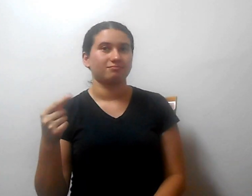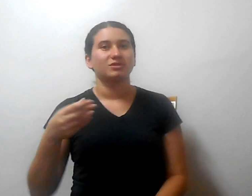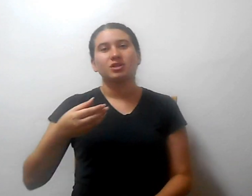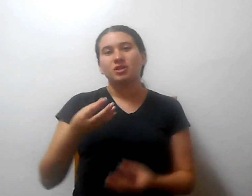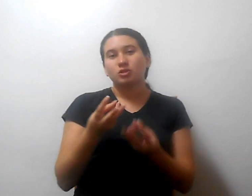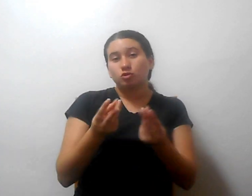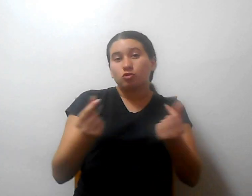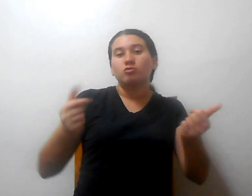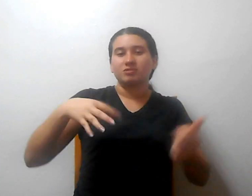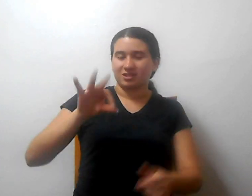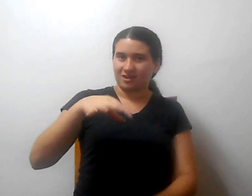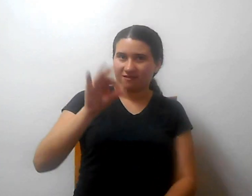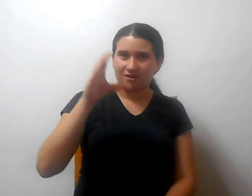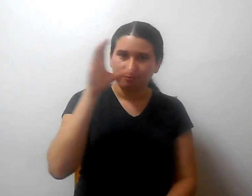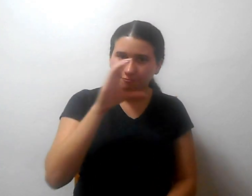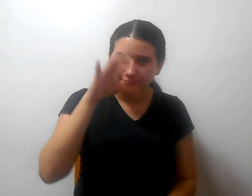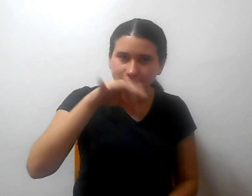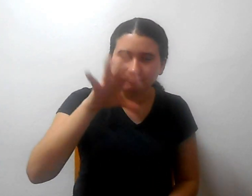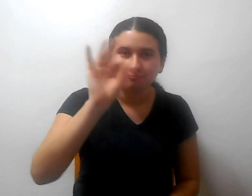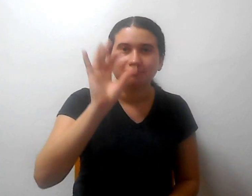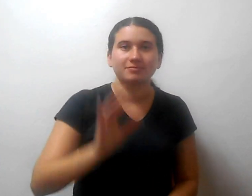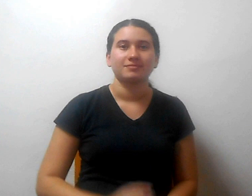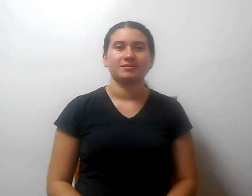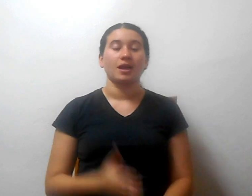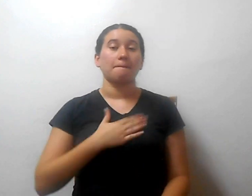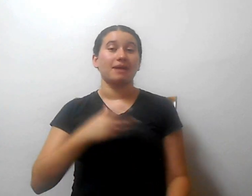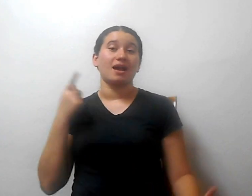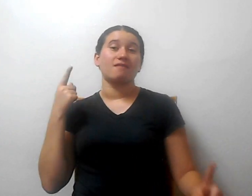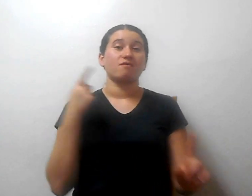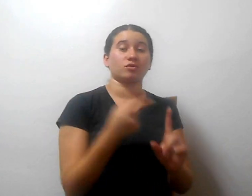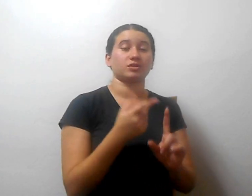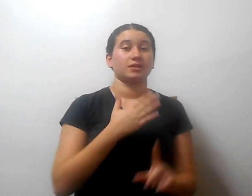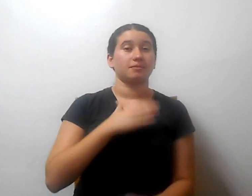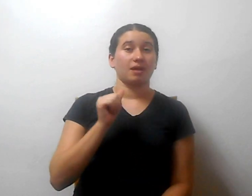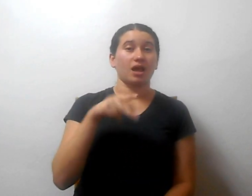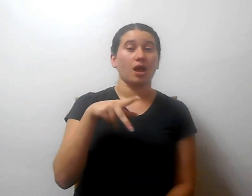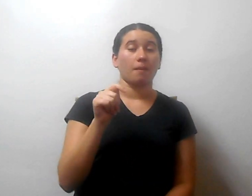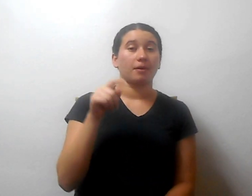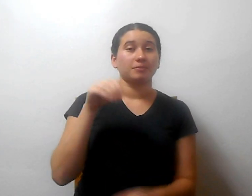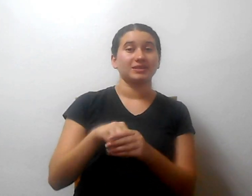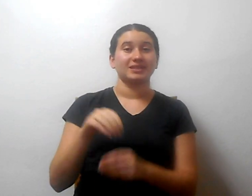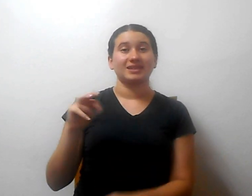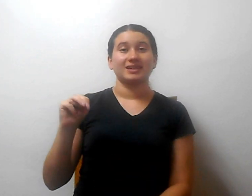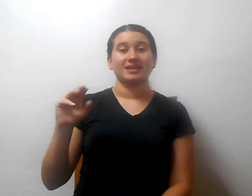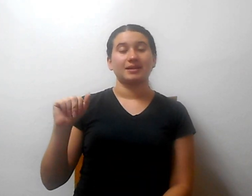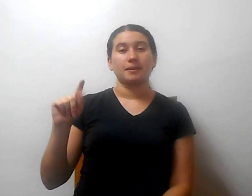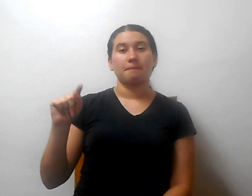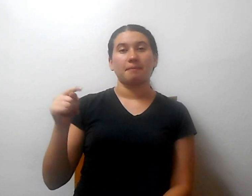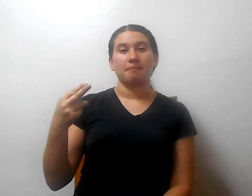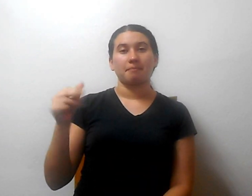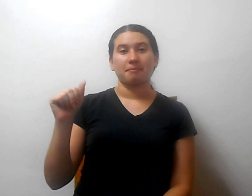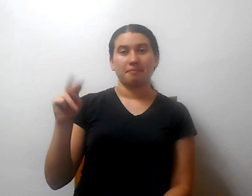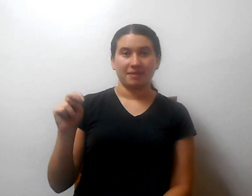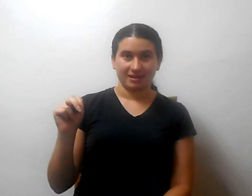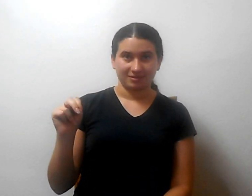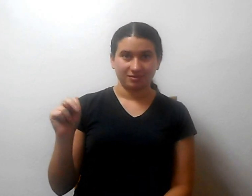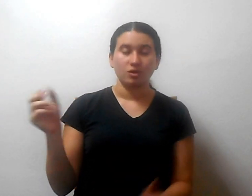some great solutions in this area. First up, crowdsourcing my 420 square foot apartment in Manhattan with